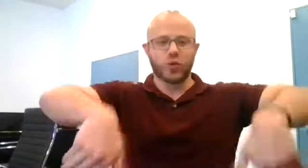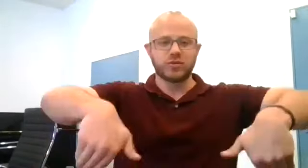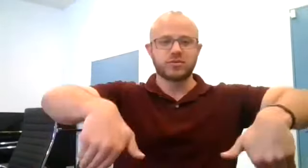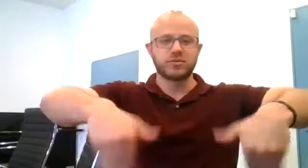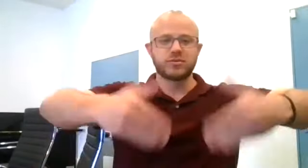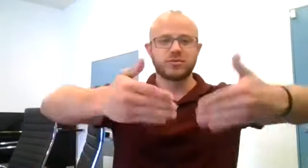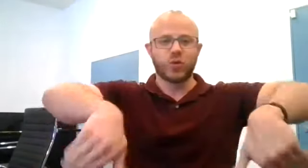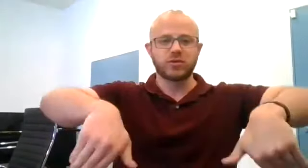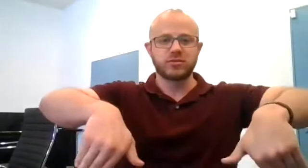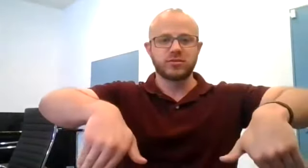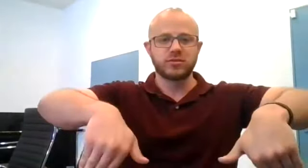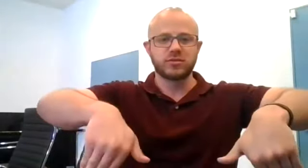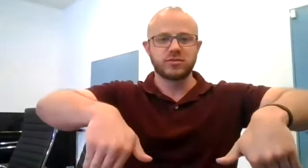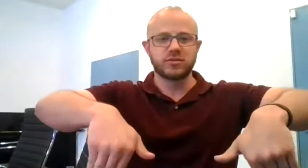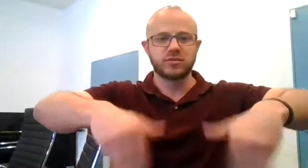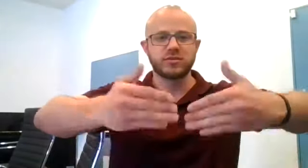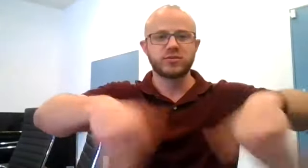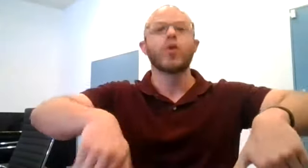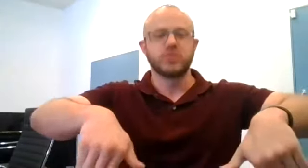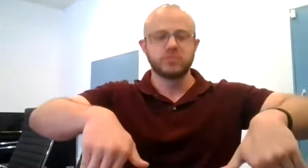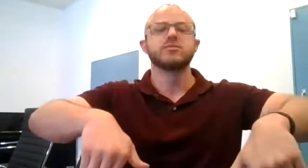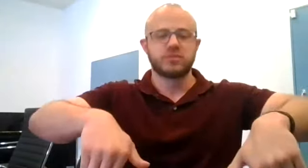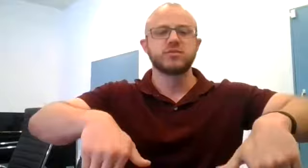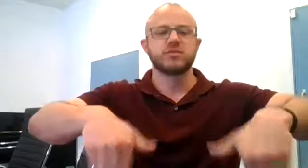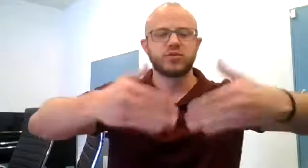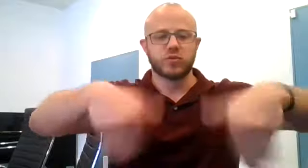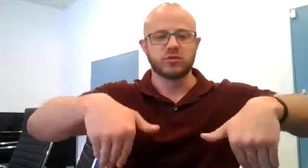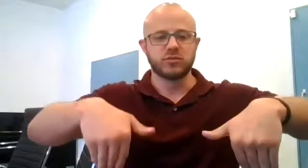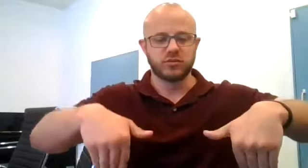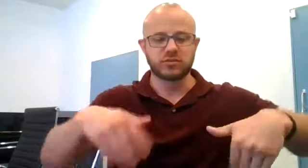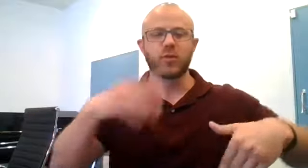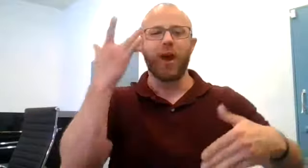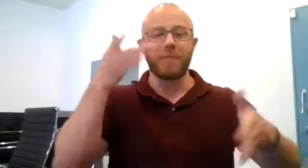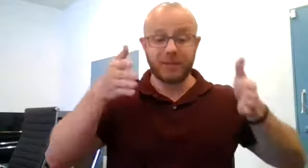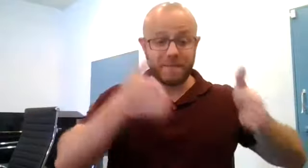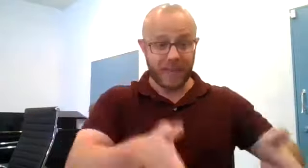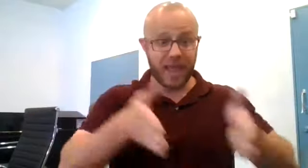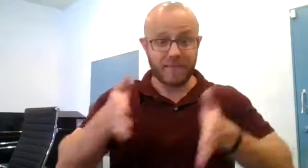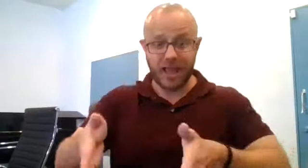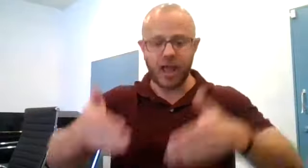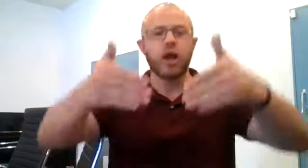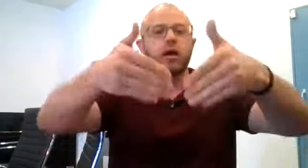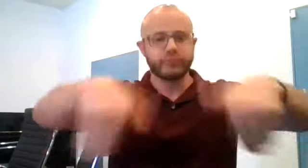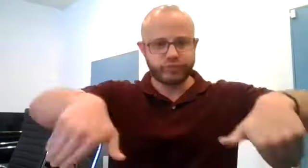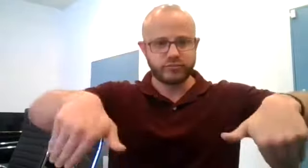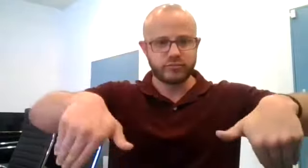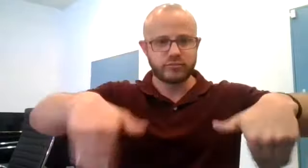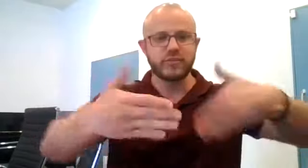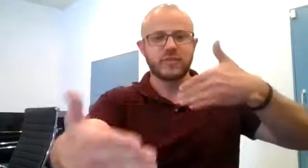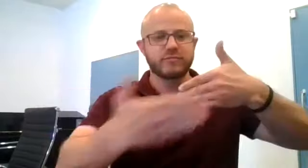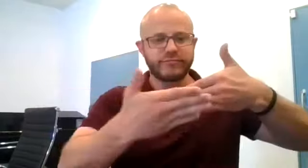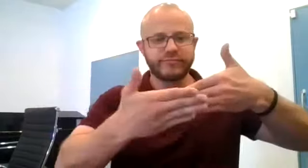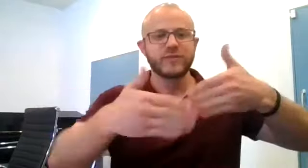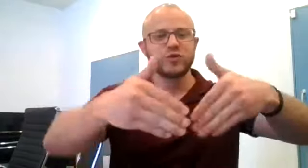Oh, shorts. You show how the pants are cut off, yeah, shorts. Pants are long, shorts get cut off, right?